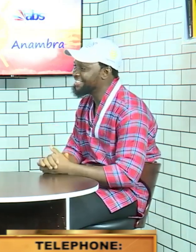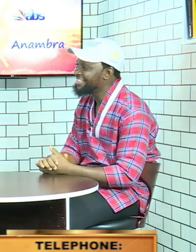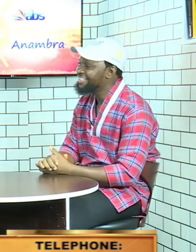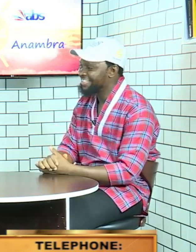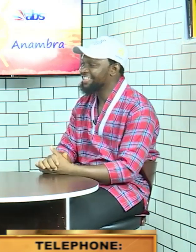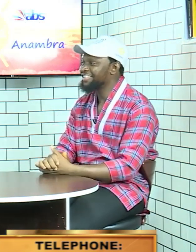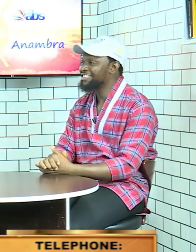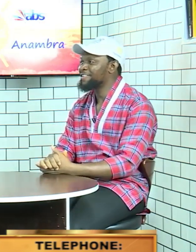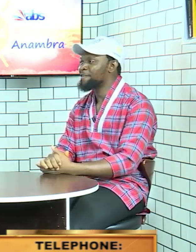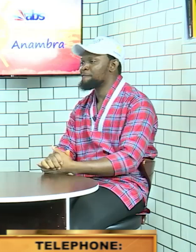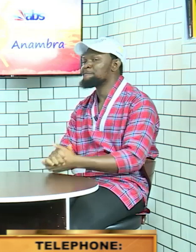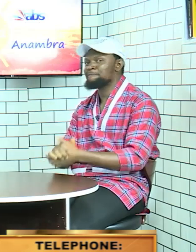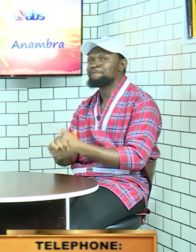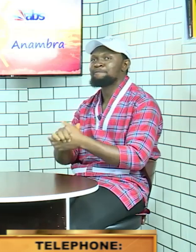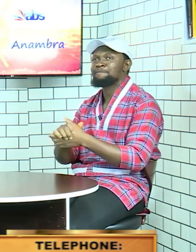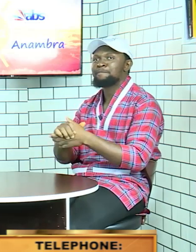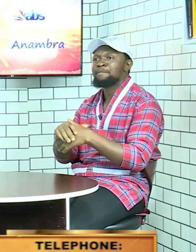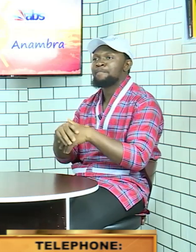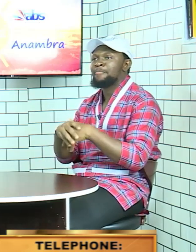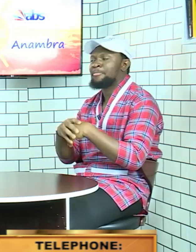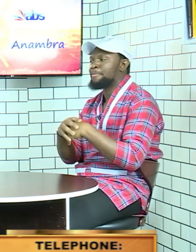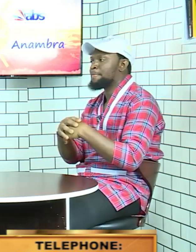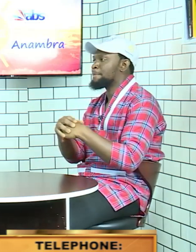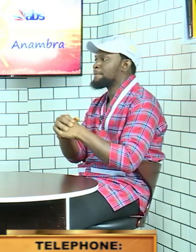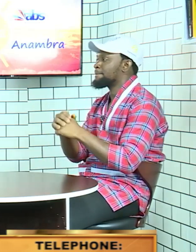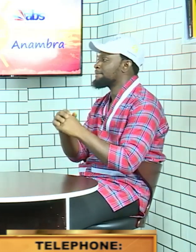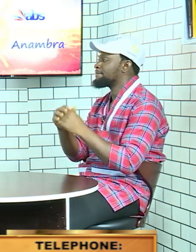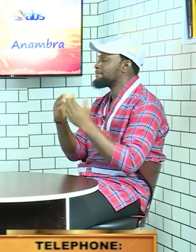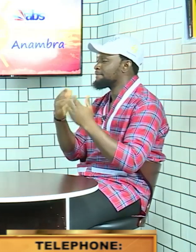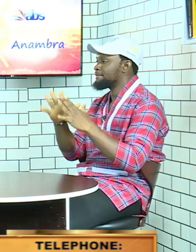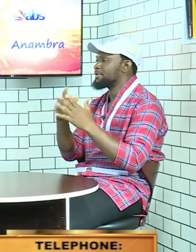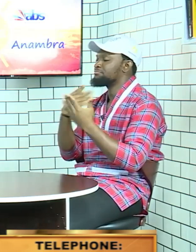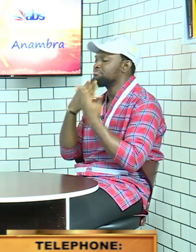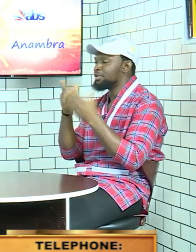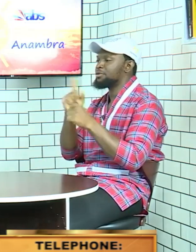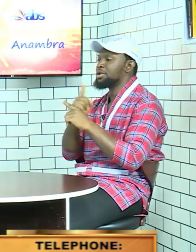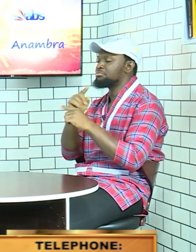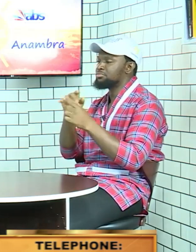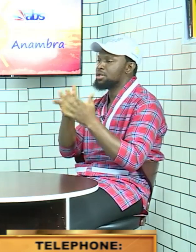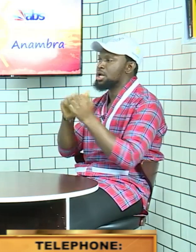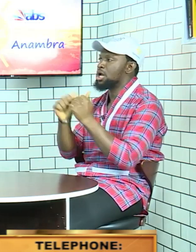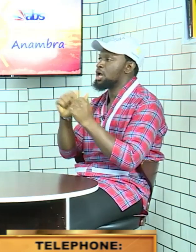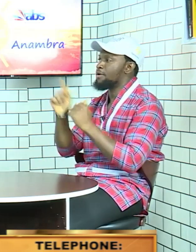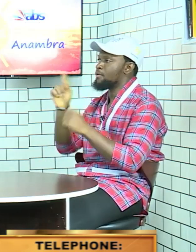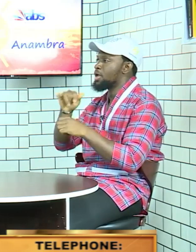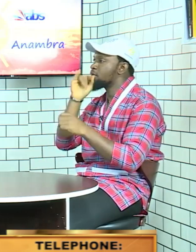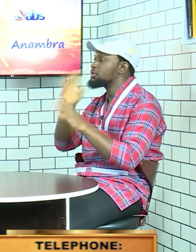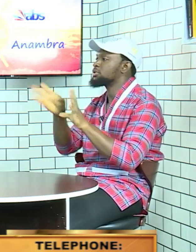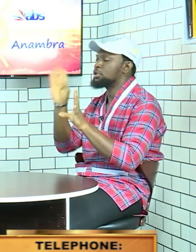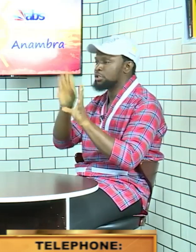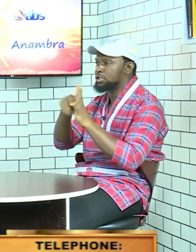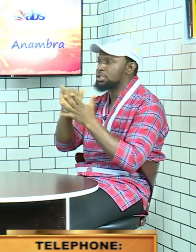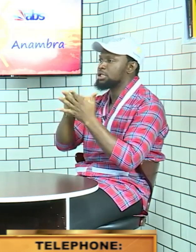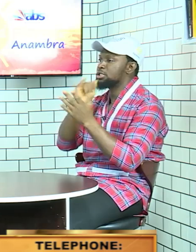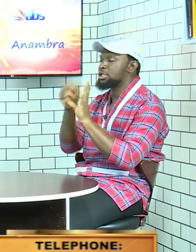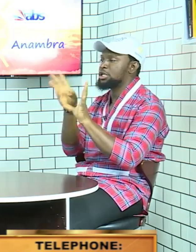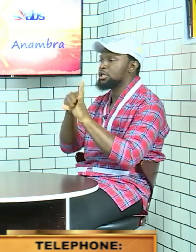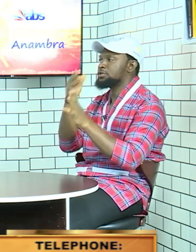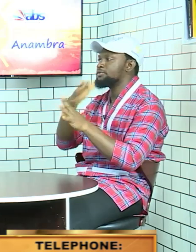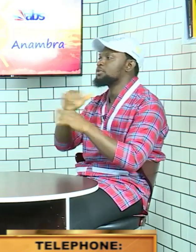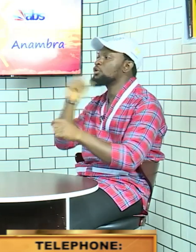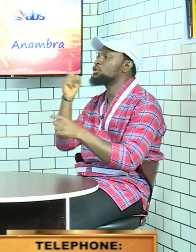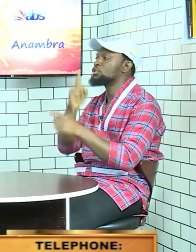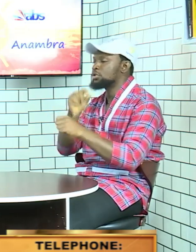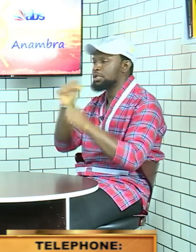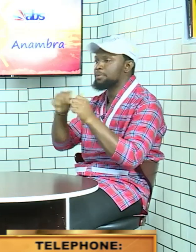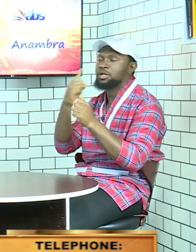morning. Thank you so much. Well, that's it on the show this morning, just like we've established there, that everyone is included. It's an inclusive thing. It's not just